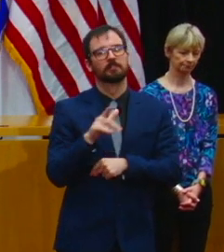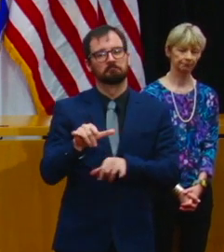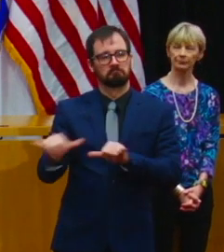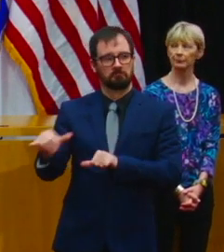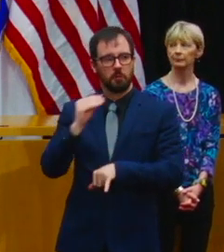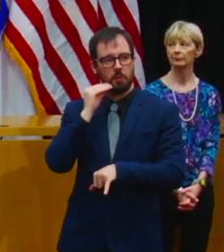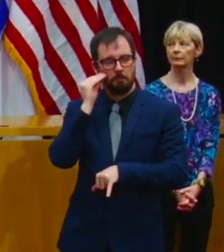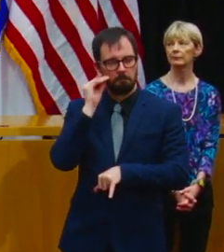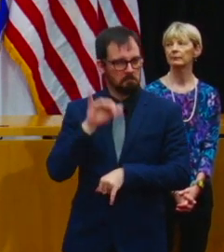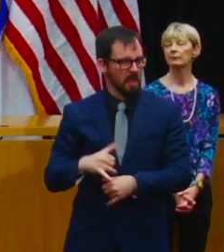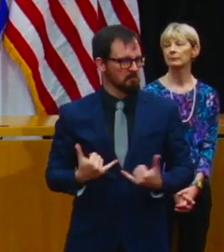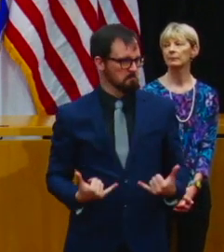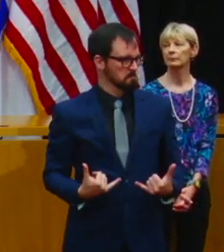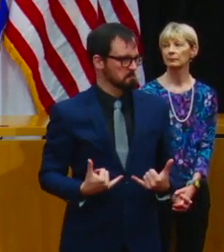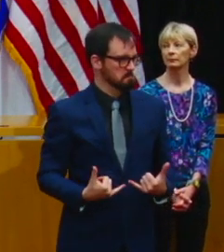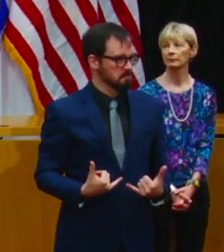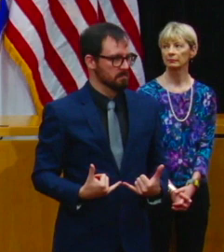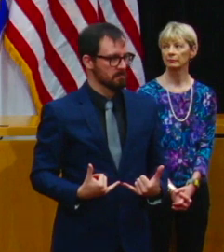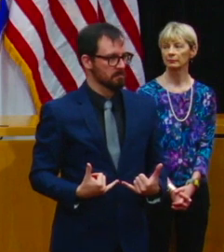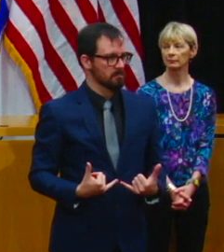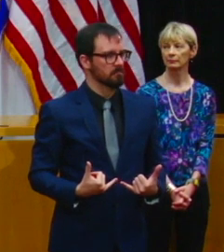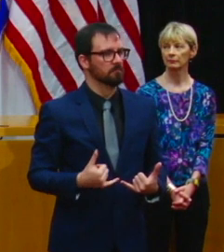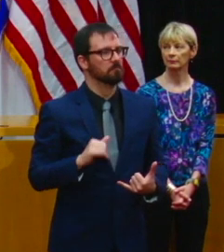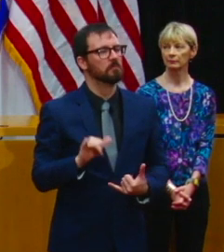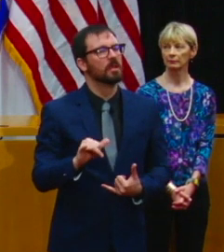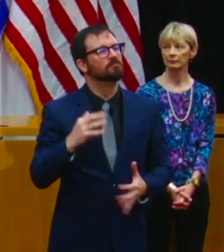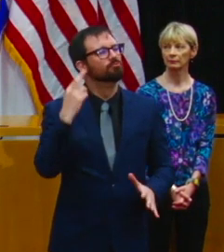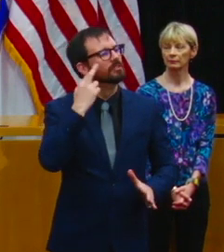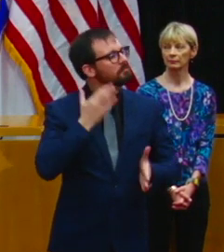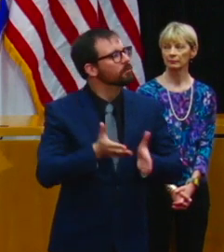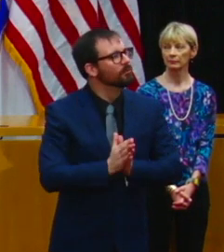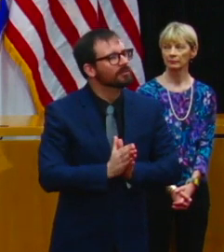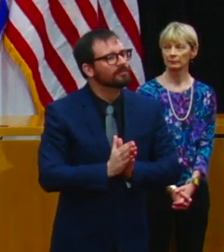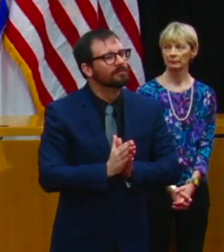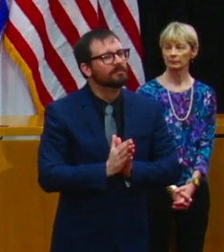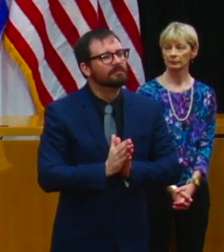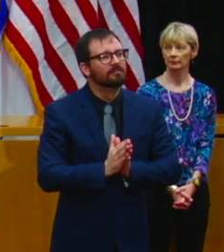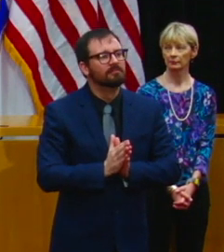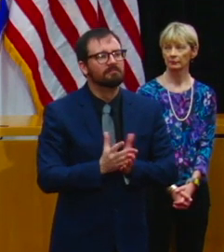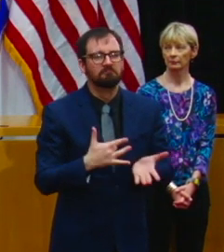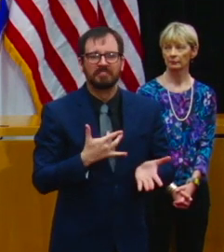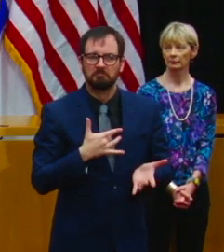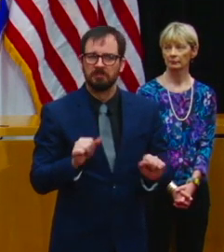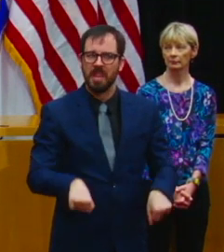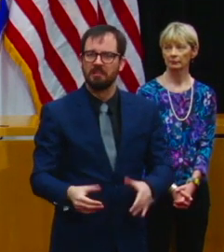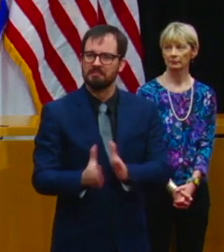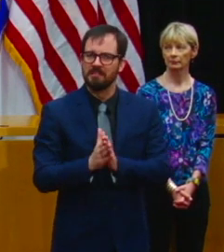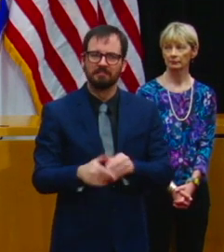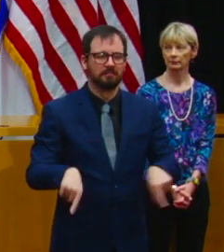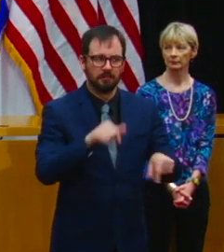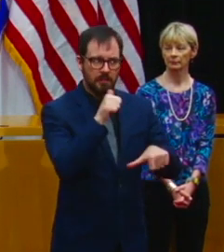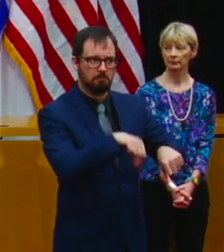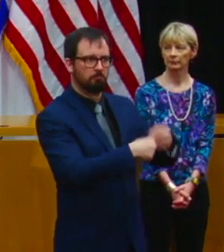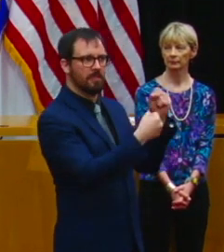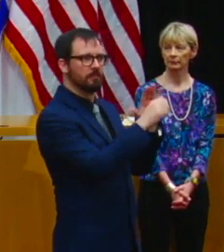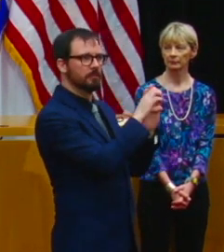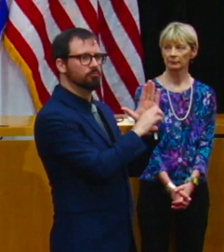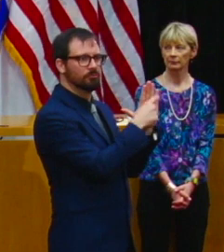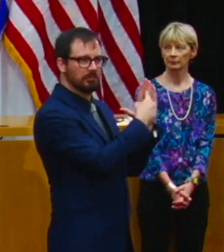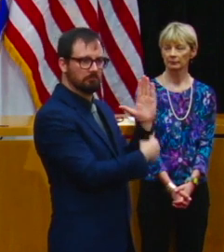is a perfectly reasonable and logical thing to expect them to do. And we certainly believe messaging as aggressively as we